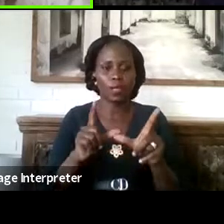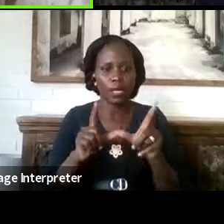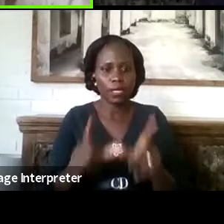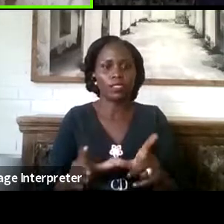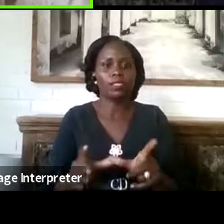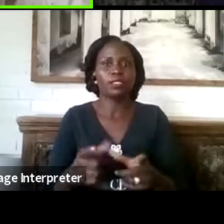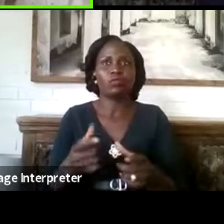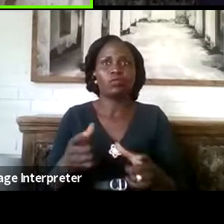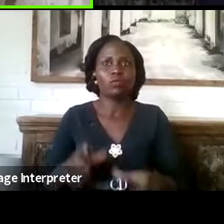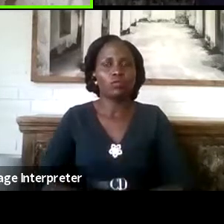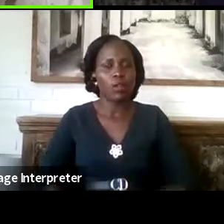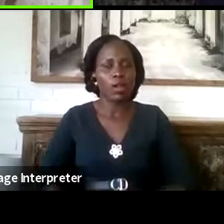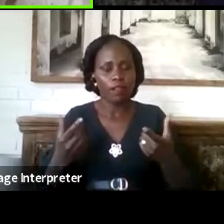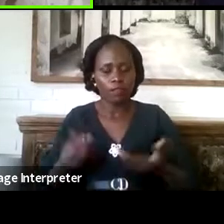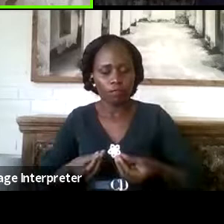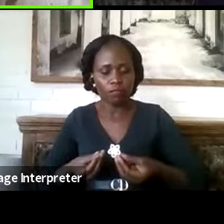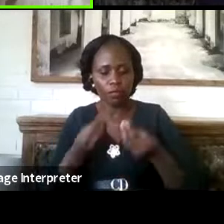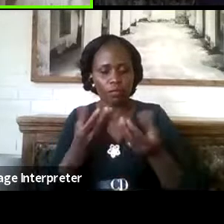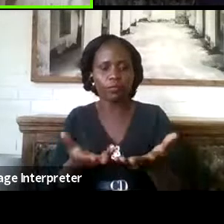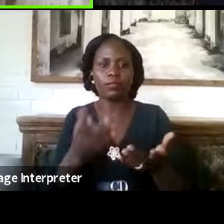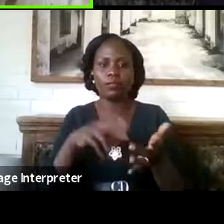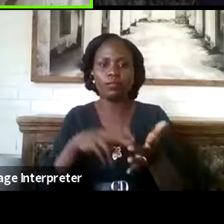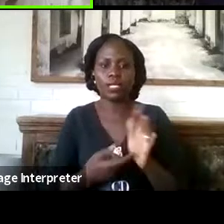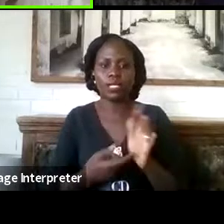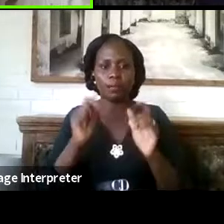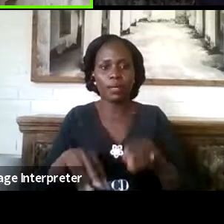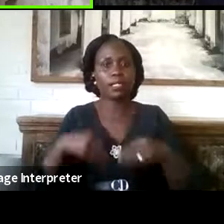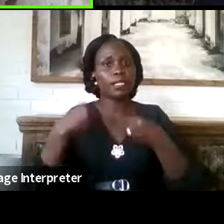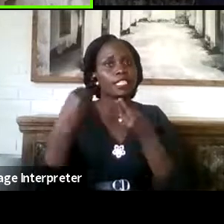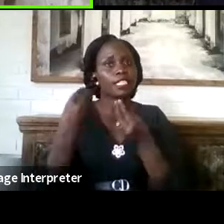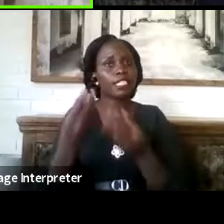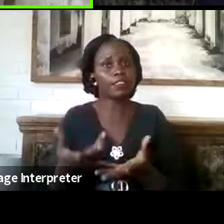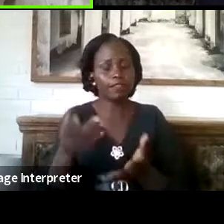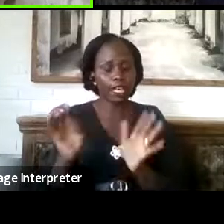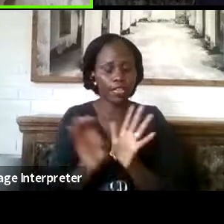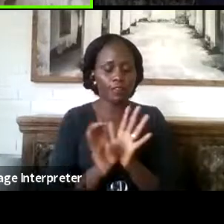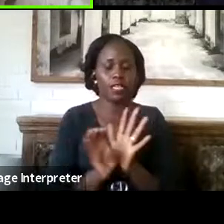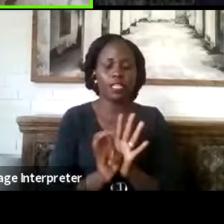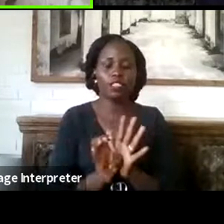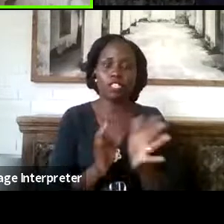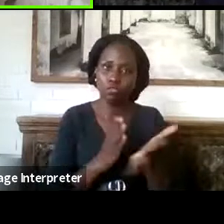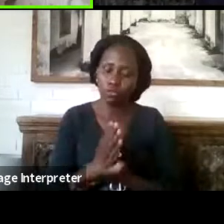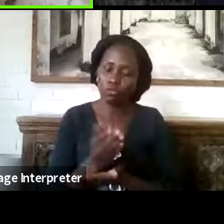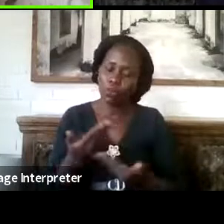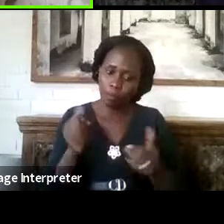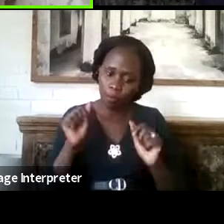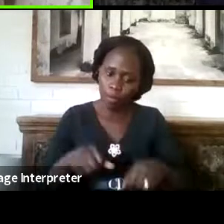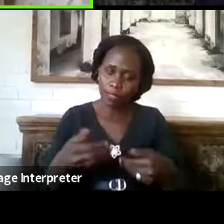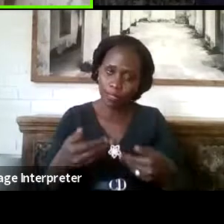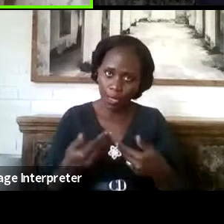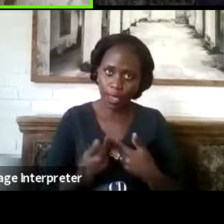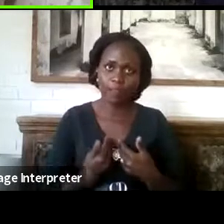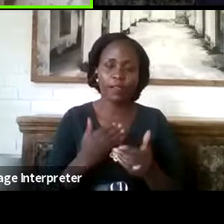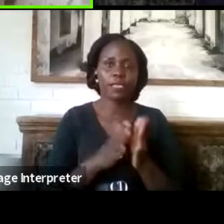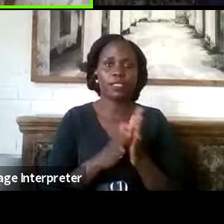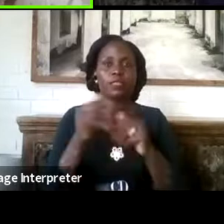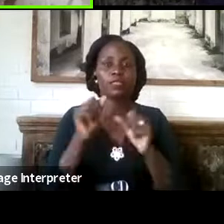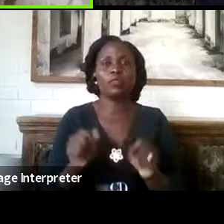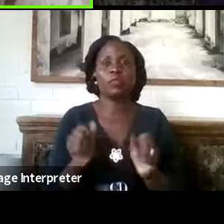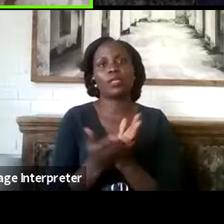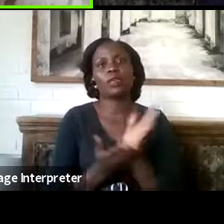they should be able to provide an evidence that they're going to have accessible services. And